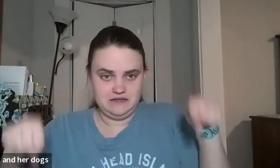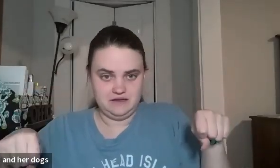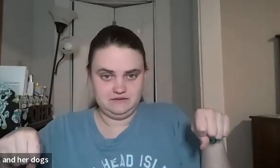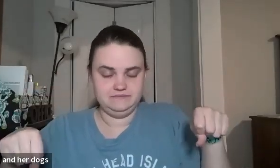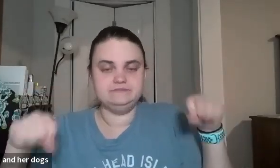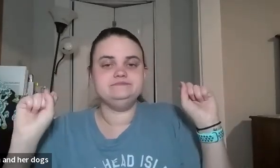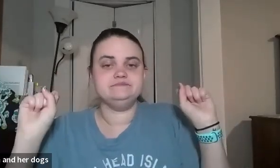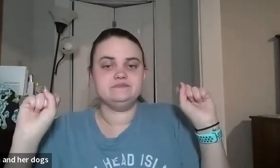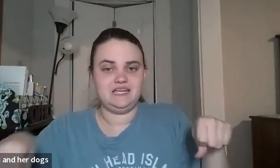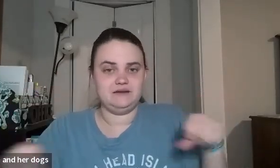Can.